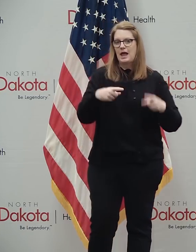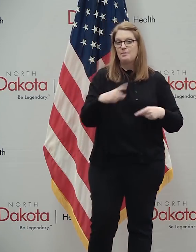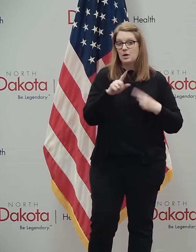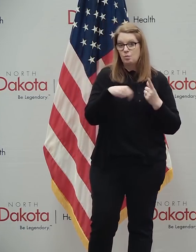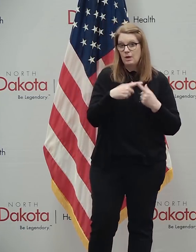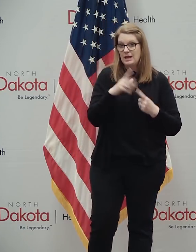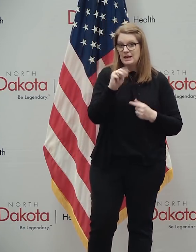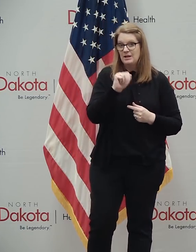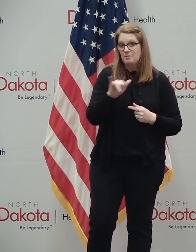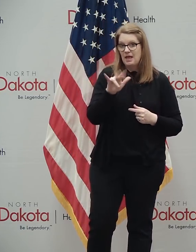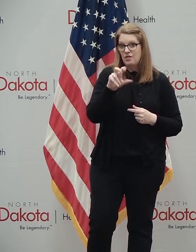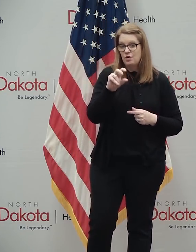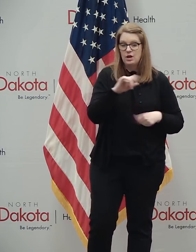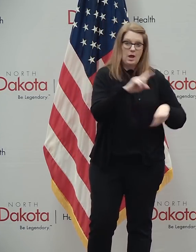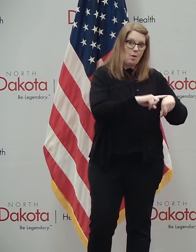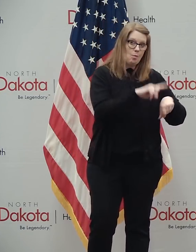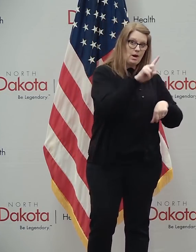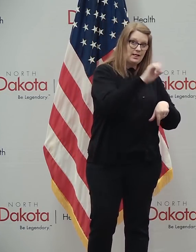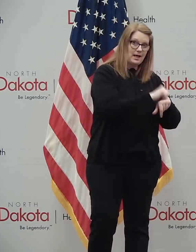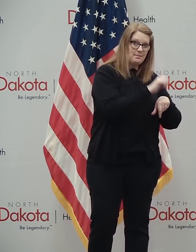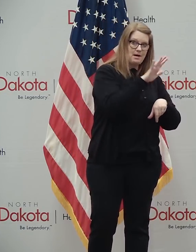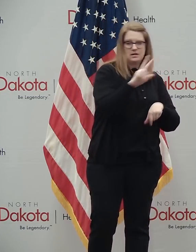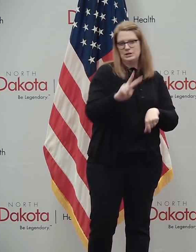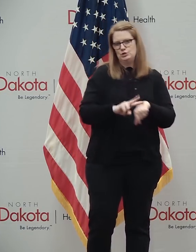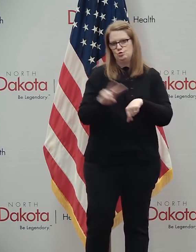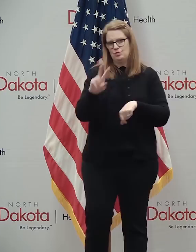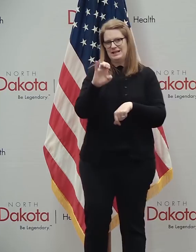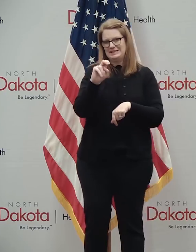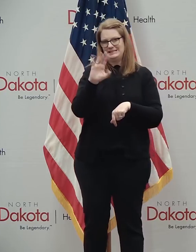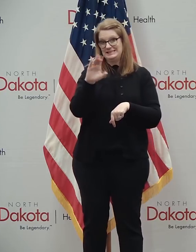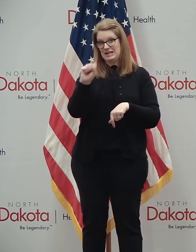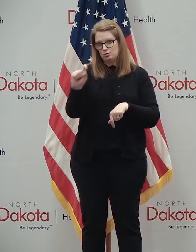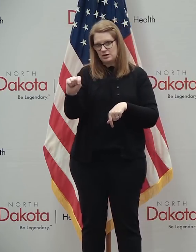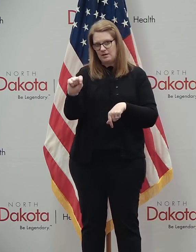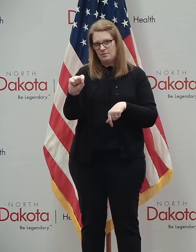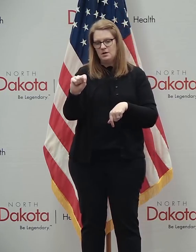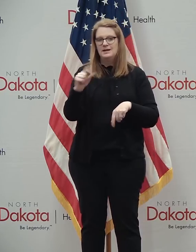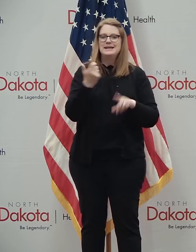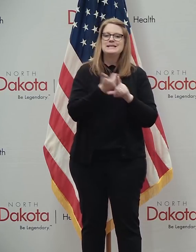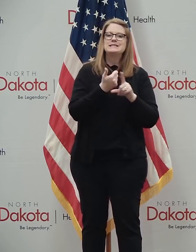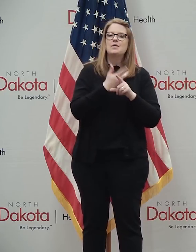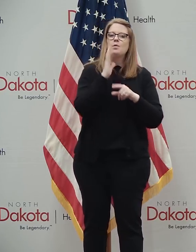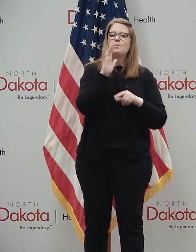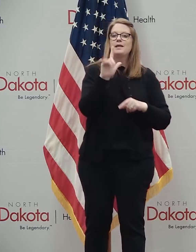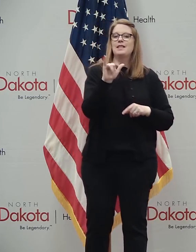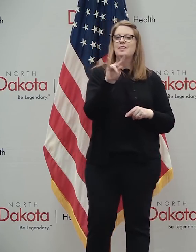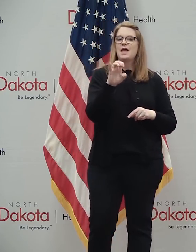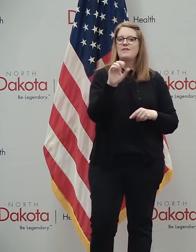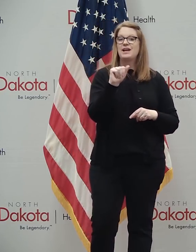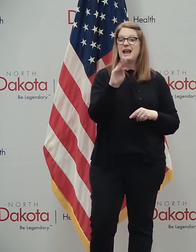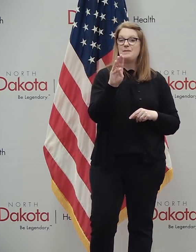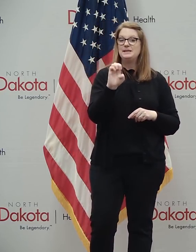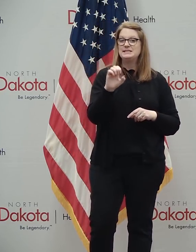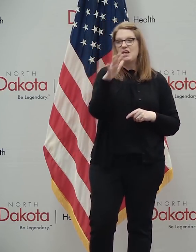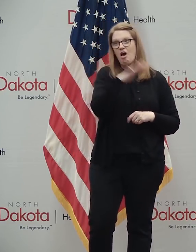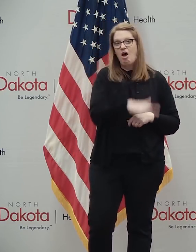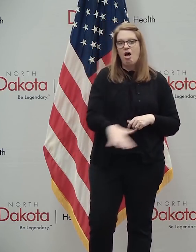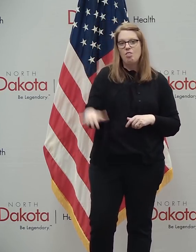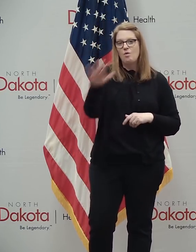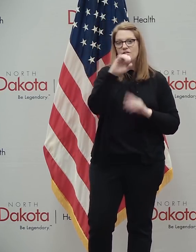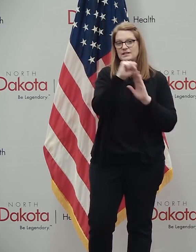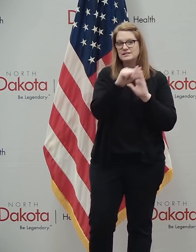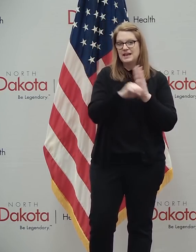at 1 o'clock Mountain and 2 o'clock Central Time, and it will be broadcast live on ABC statewide in North